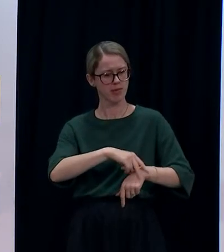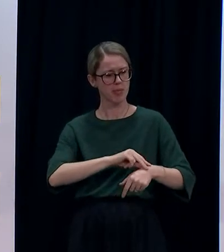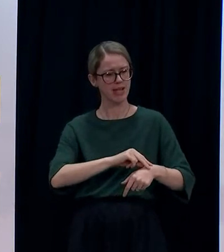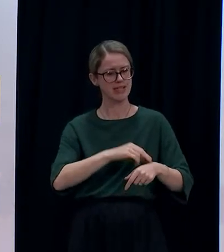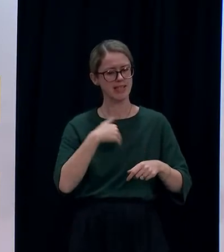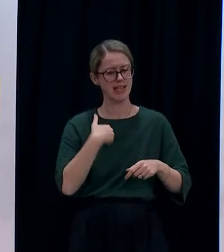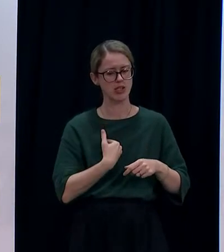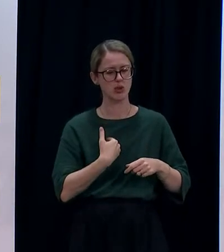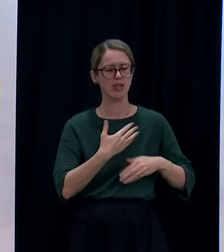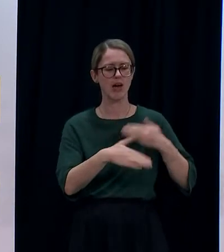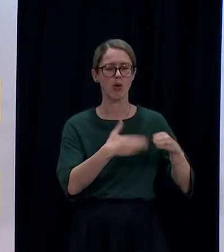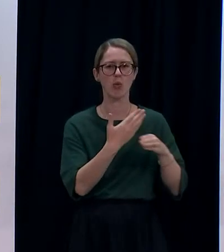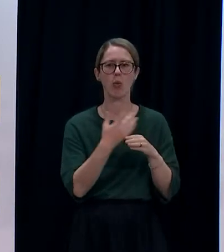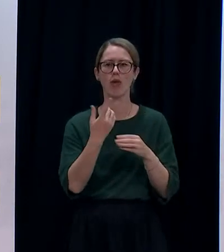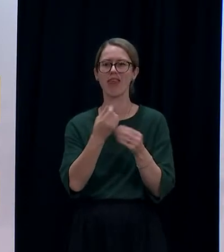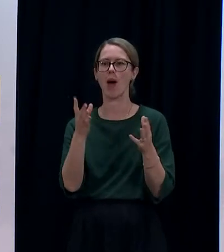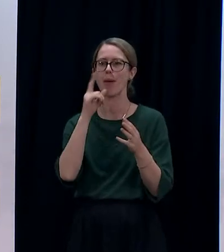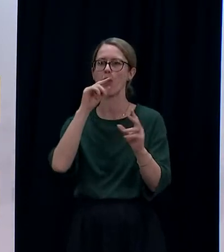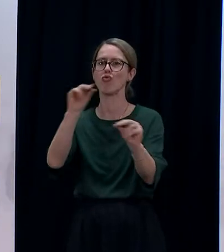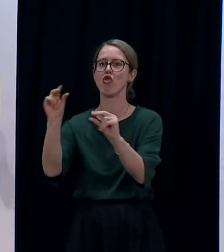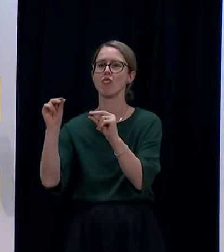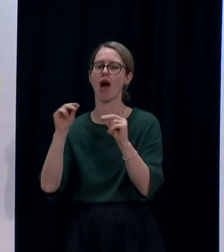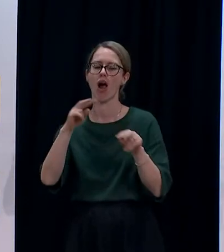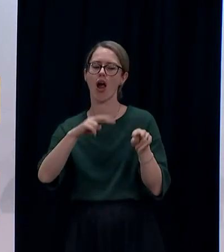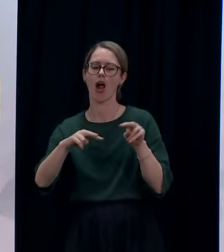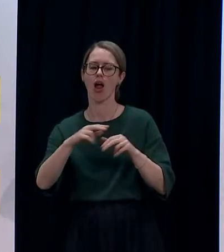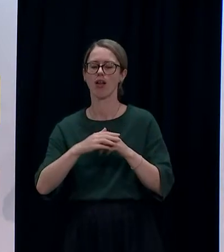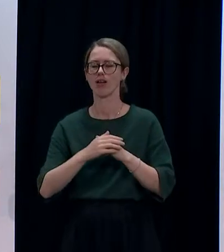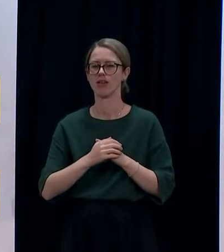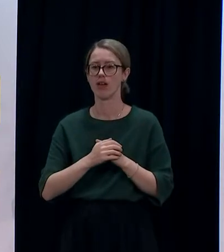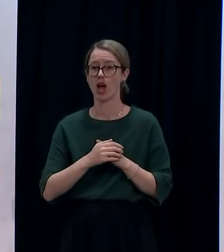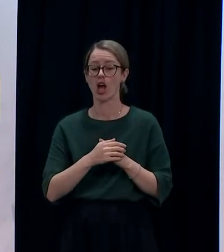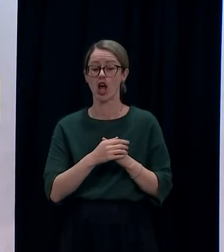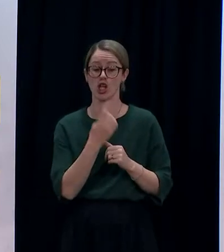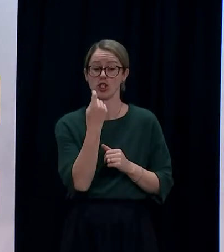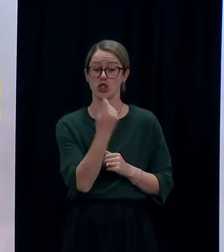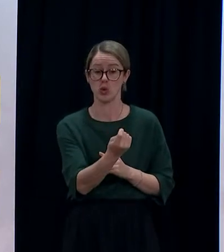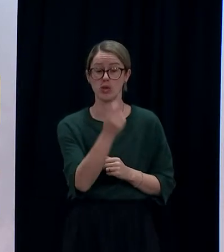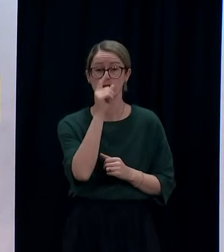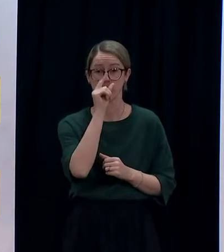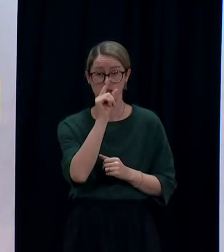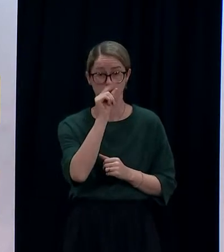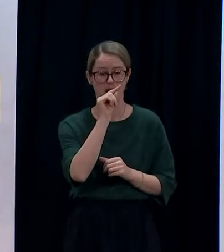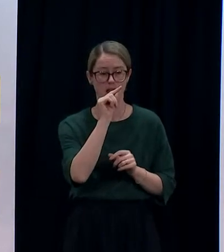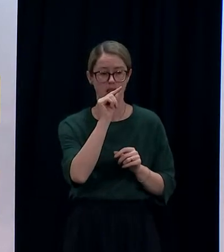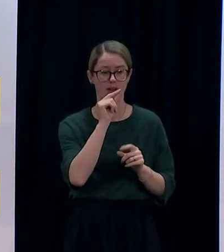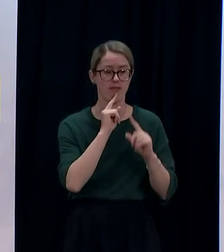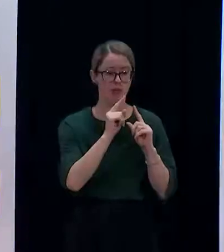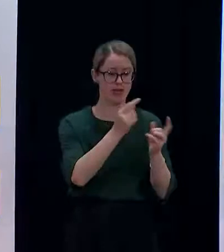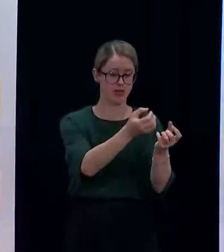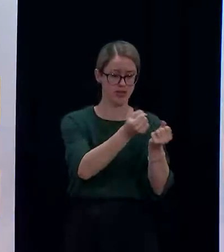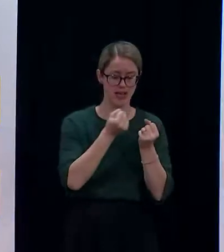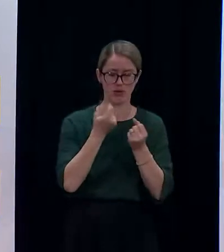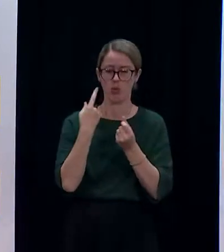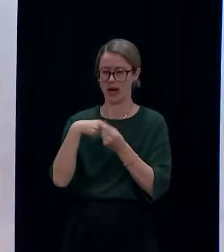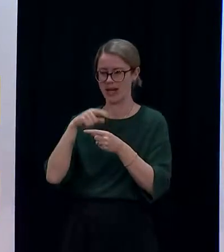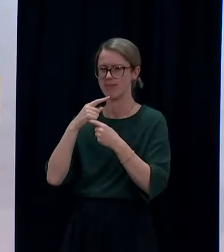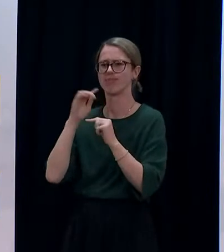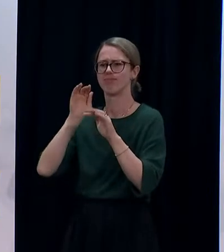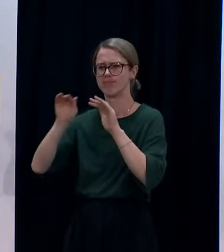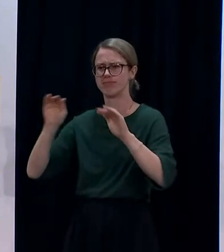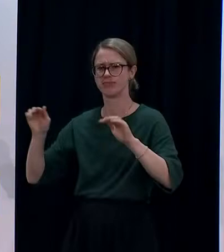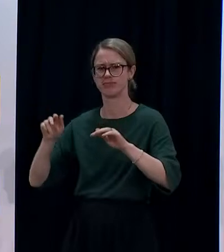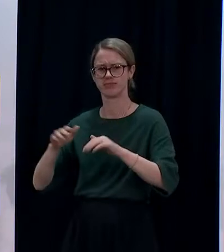without speculation or rumour around that. As soon as it was able to be talked about publicly, it was talked about